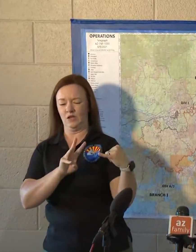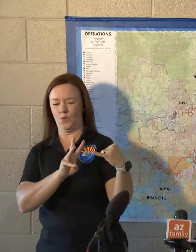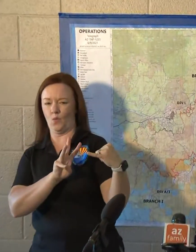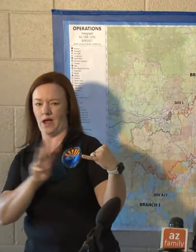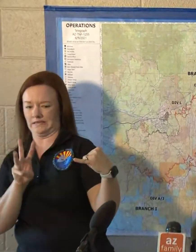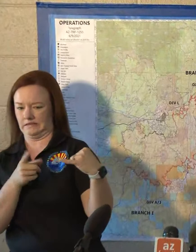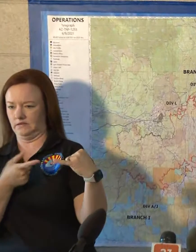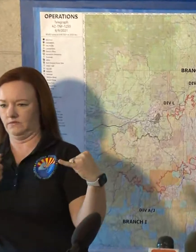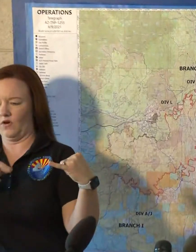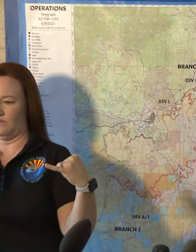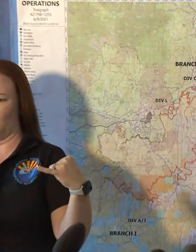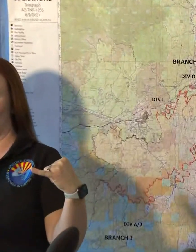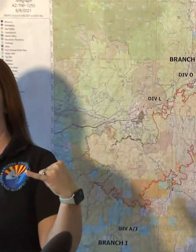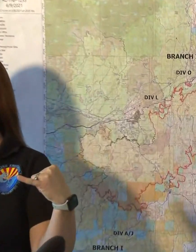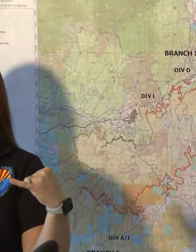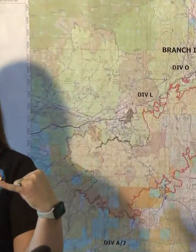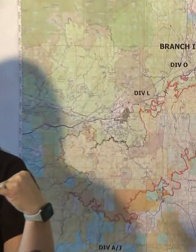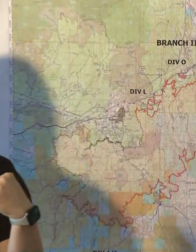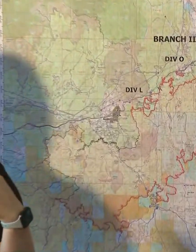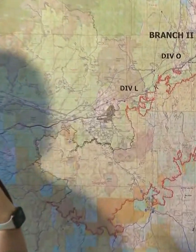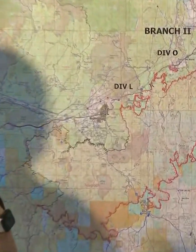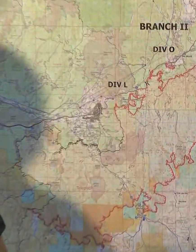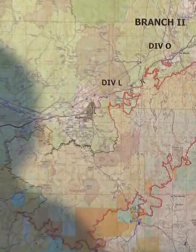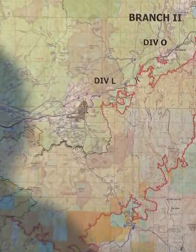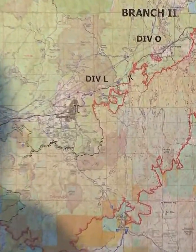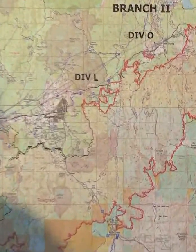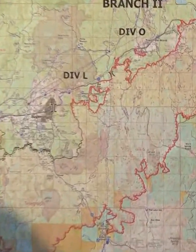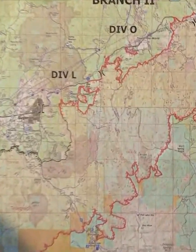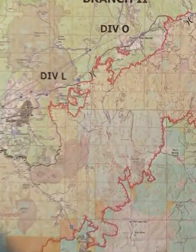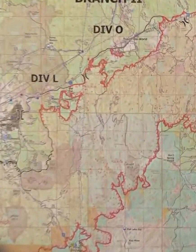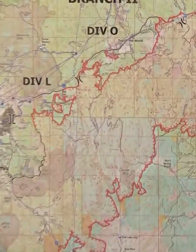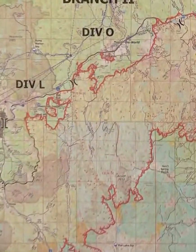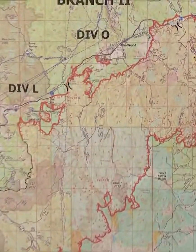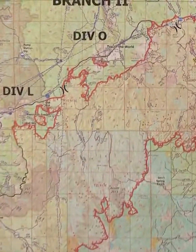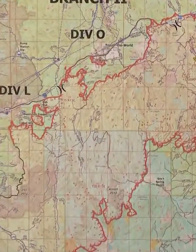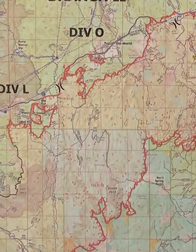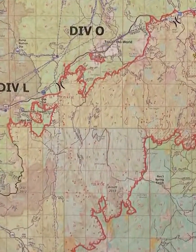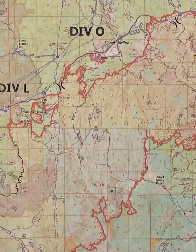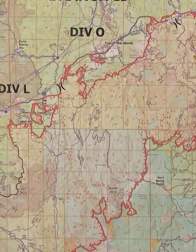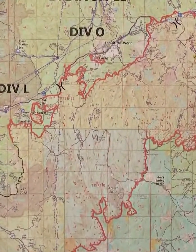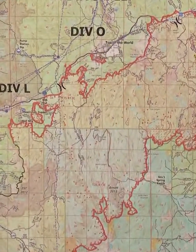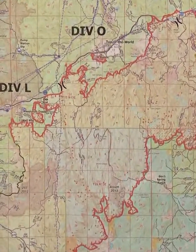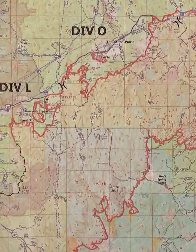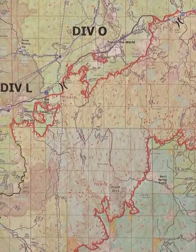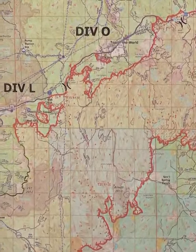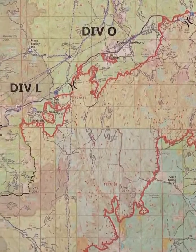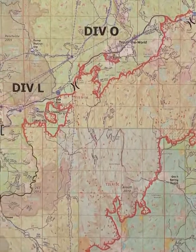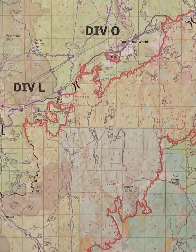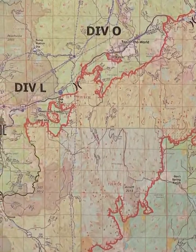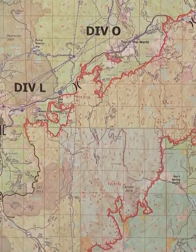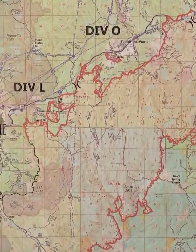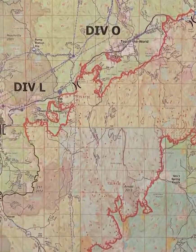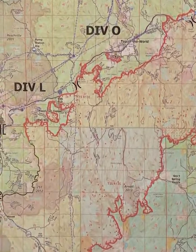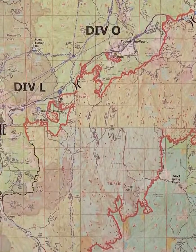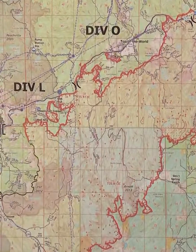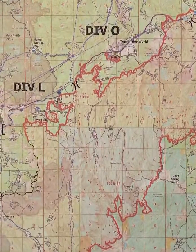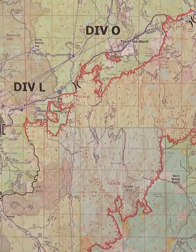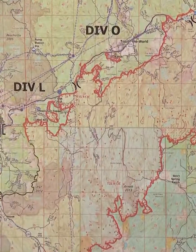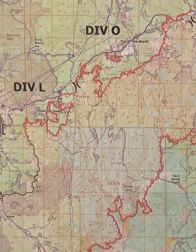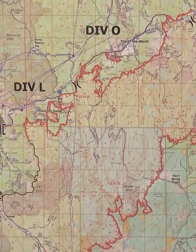we can either come directly down along the Pinal Mountain Road or come around to the east side of the